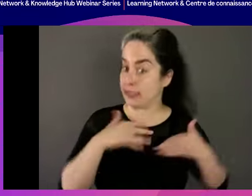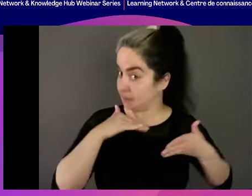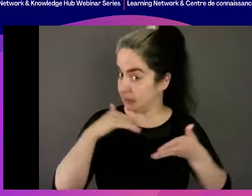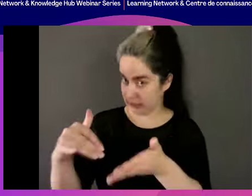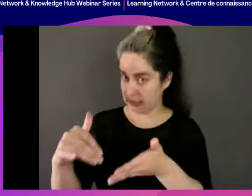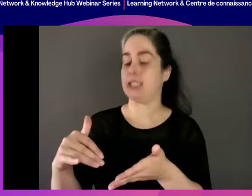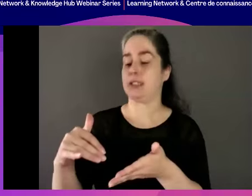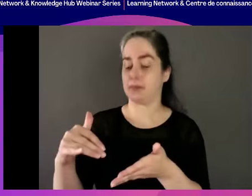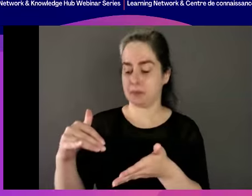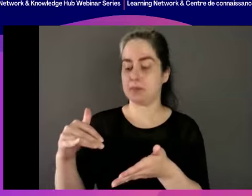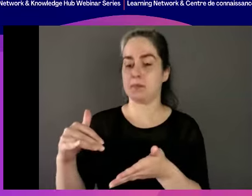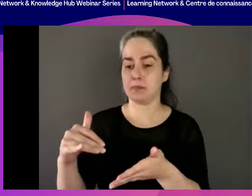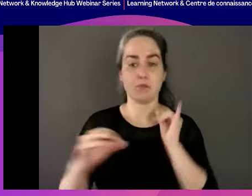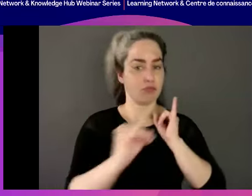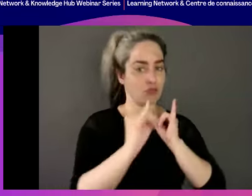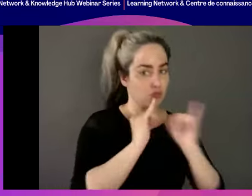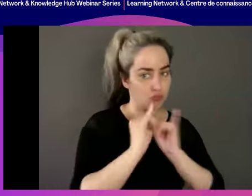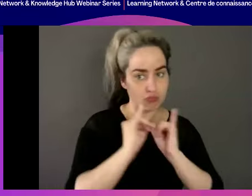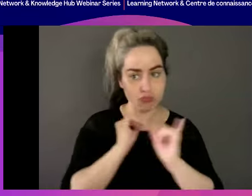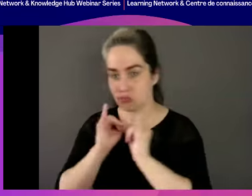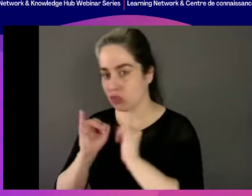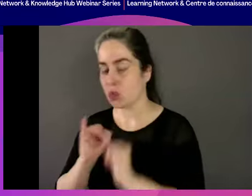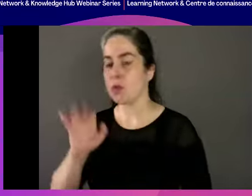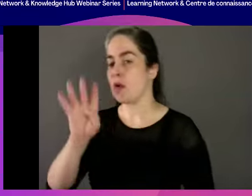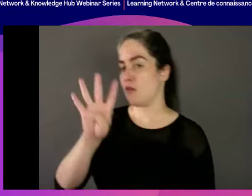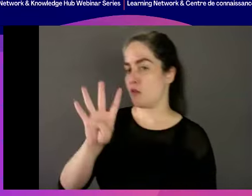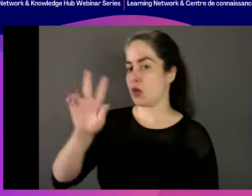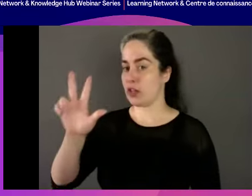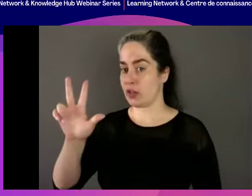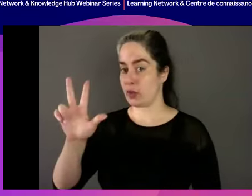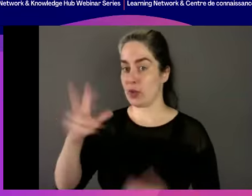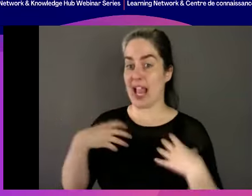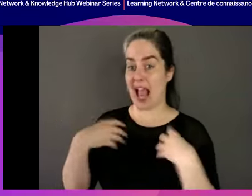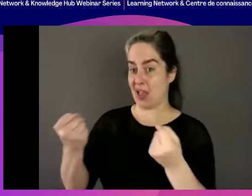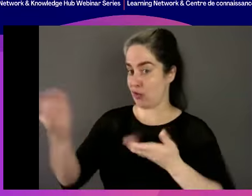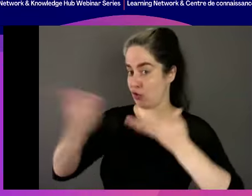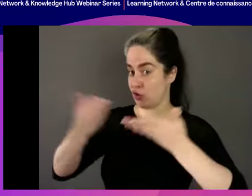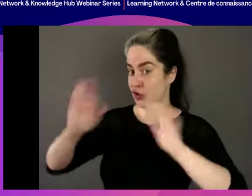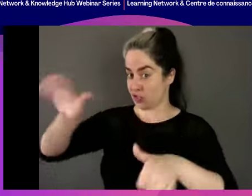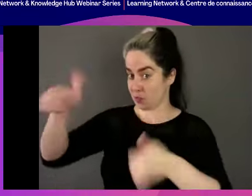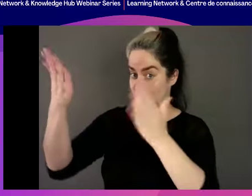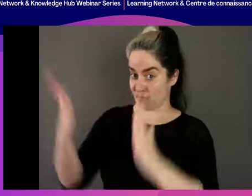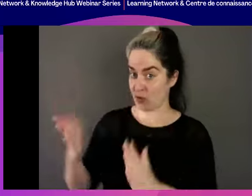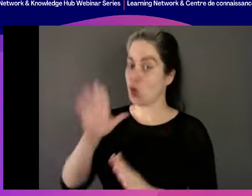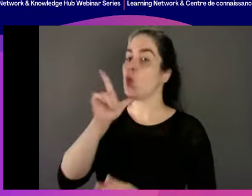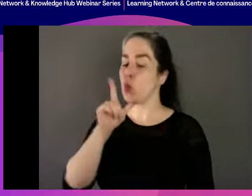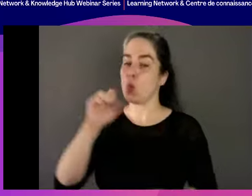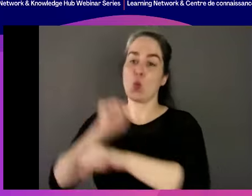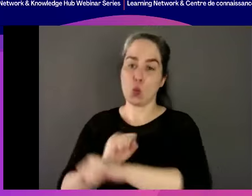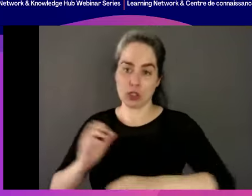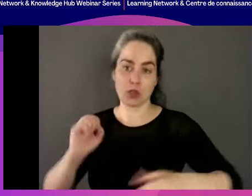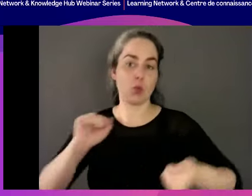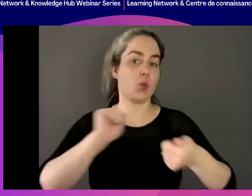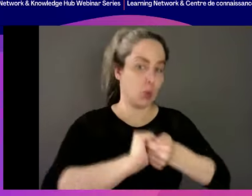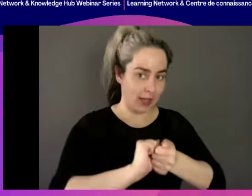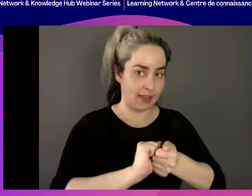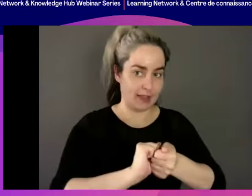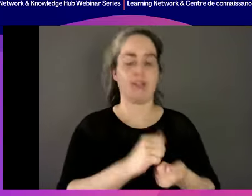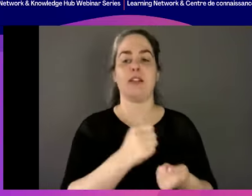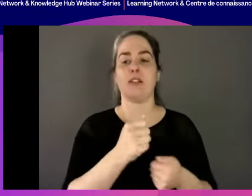interviews with about 43 health service survivors who have worked with residential school survivors and in communities